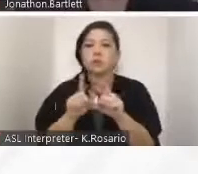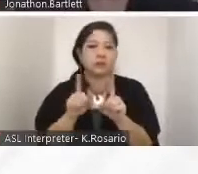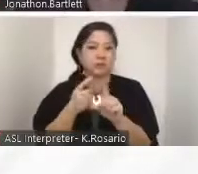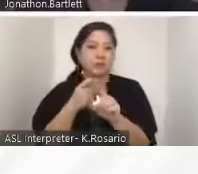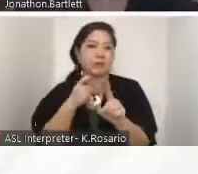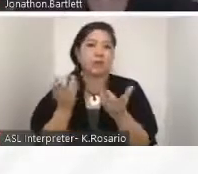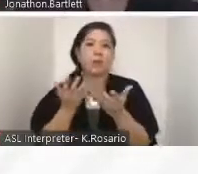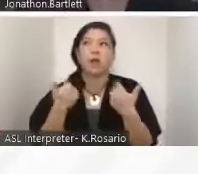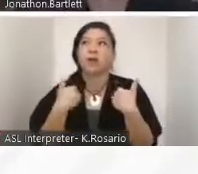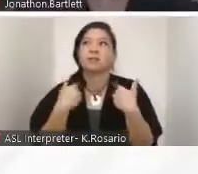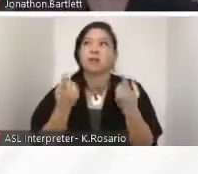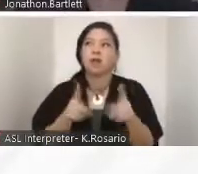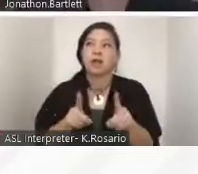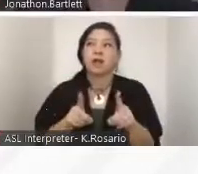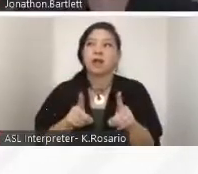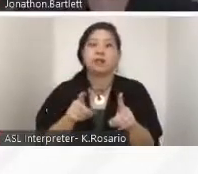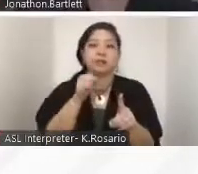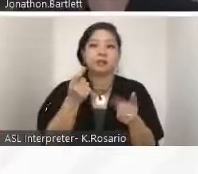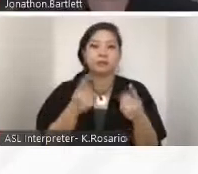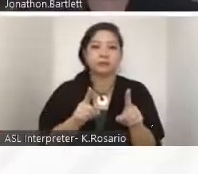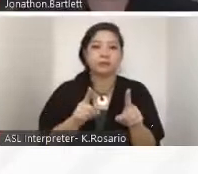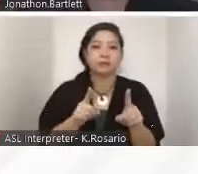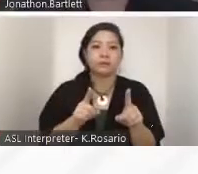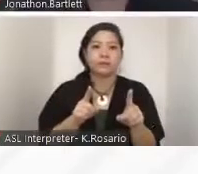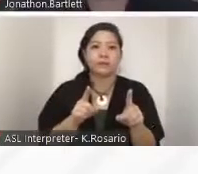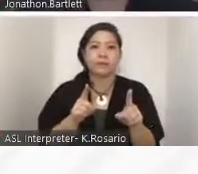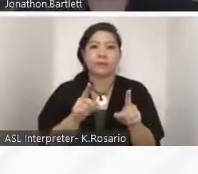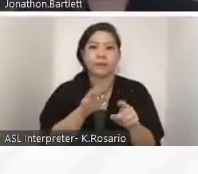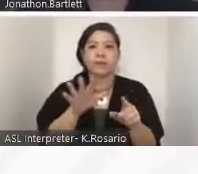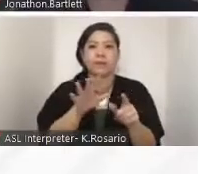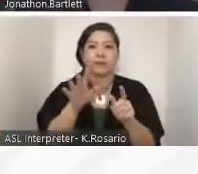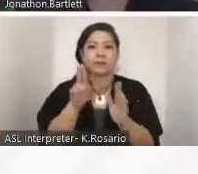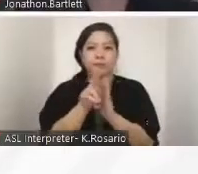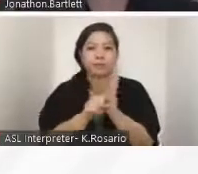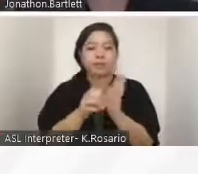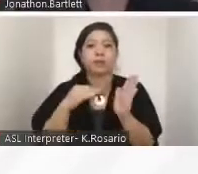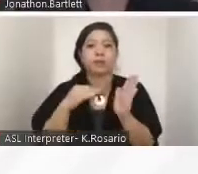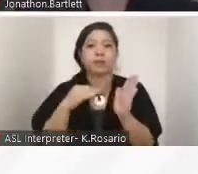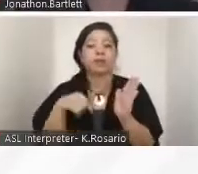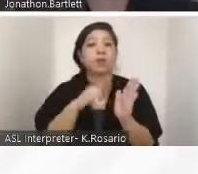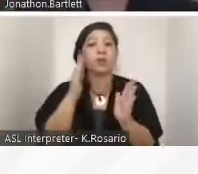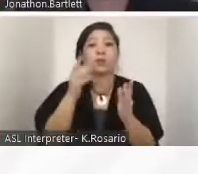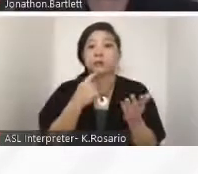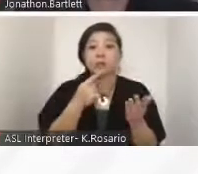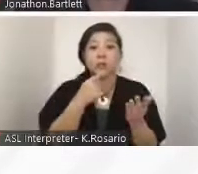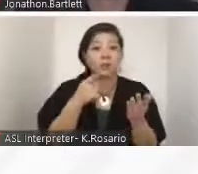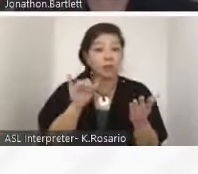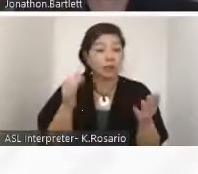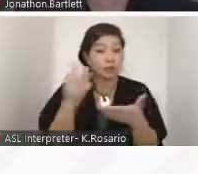has happened and is happening throughout the United States. And he will tell you that to